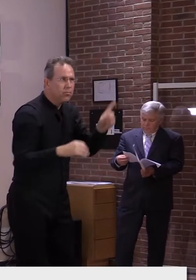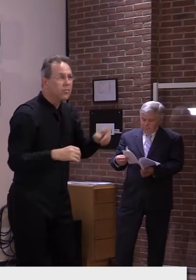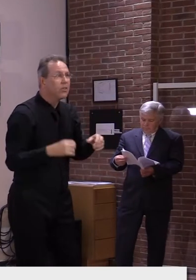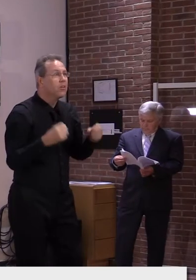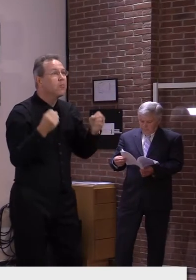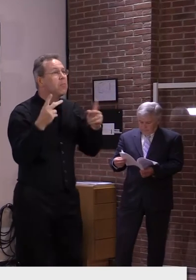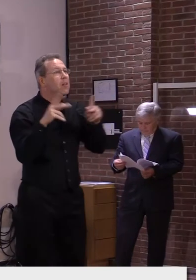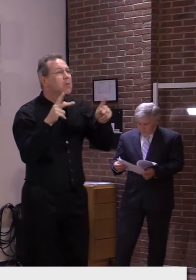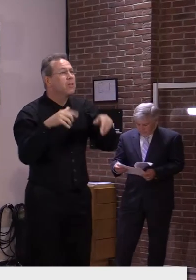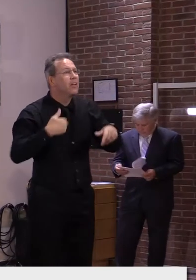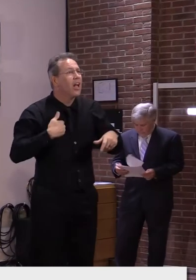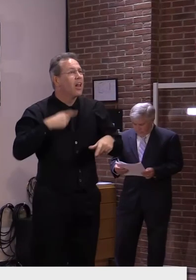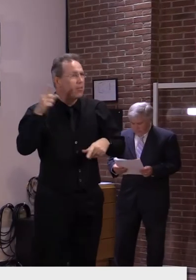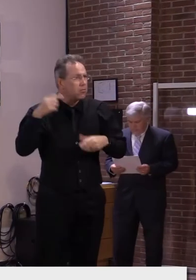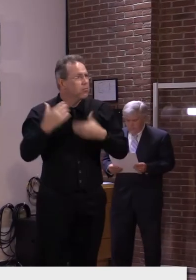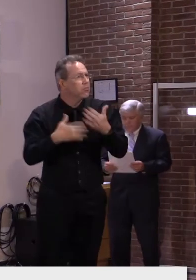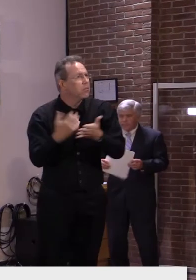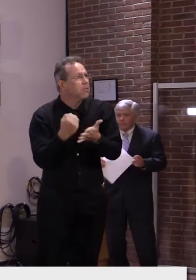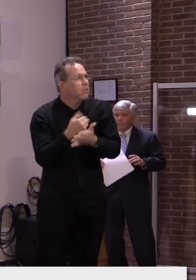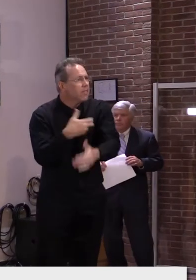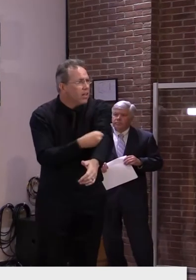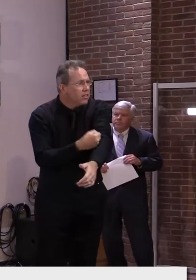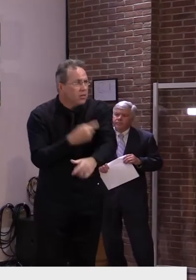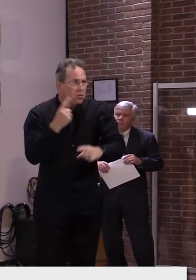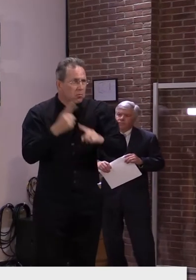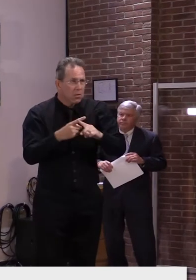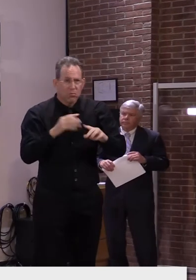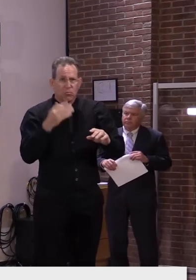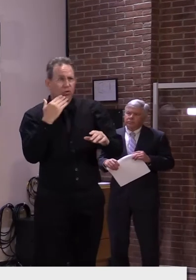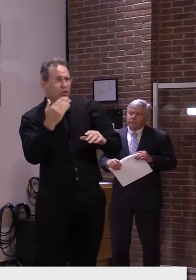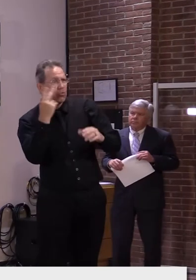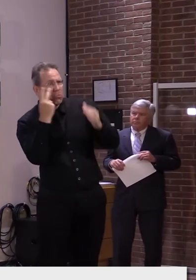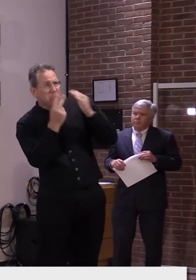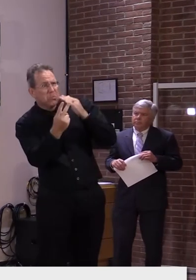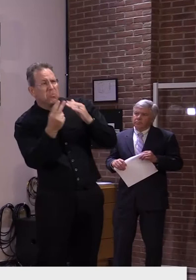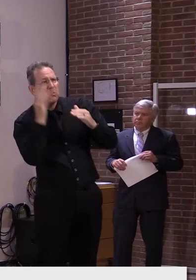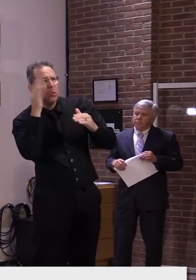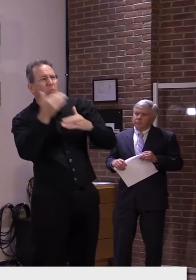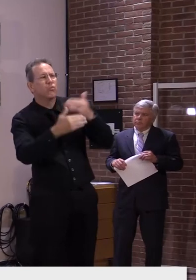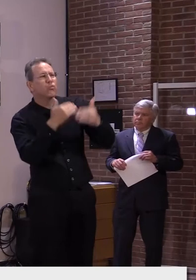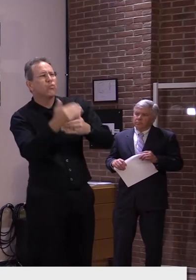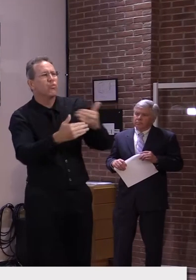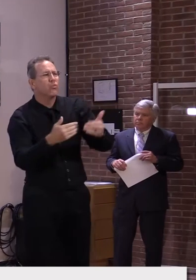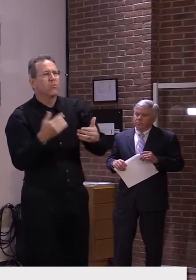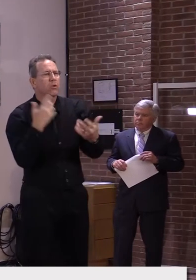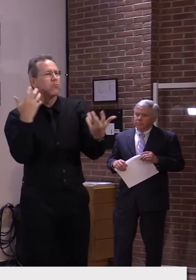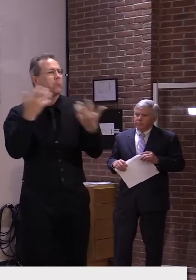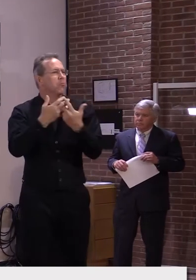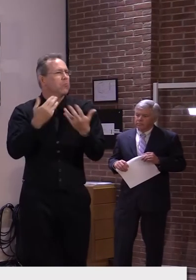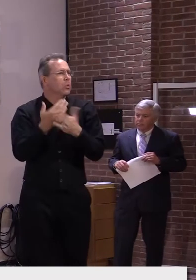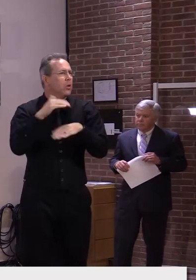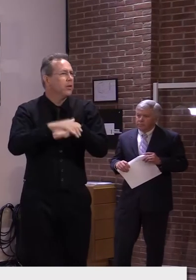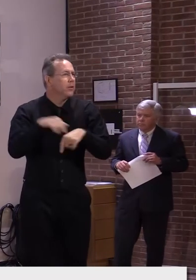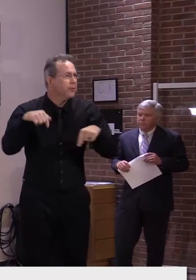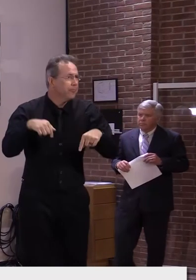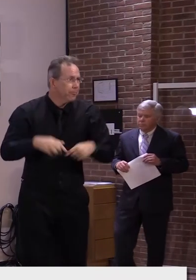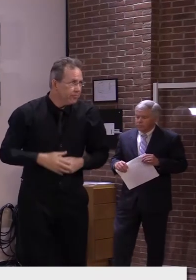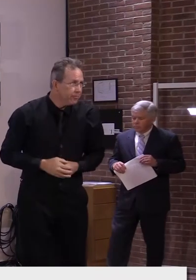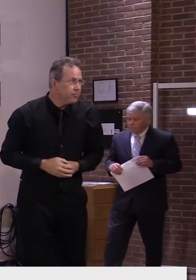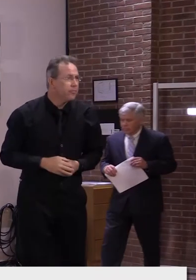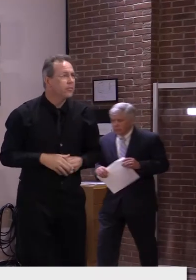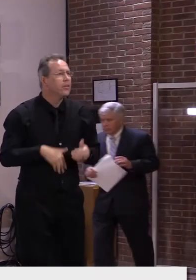that we mentioned both in Vermont and in the region to continue for the foreseeable future. So at this time, I'd like to